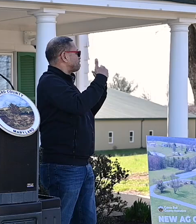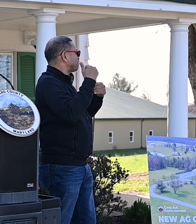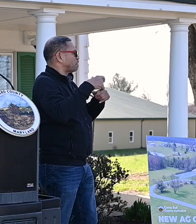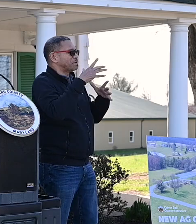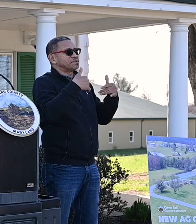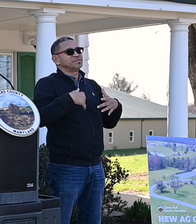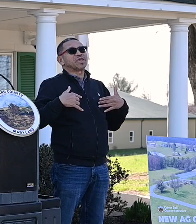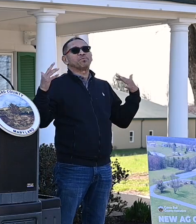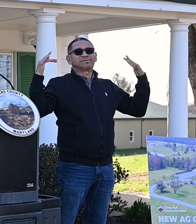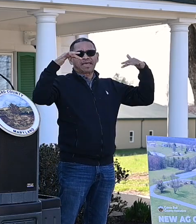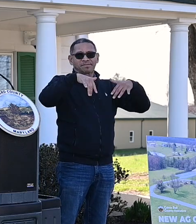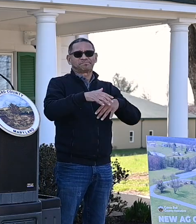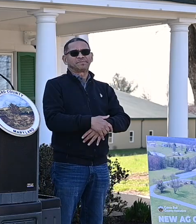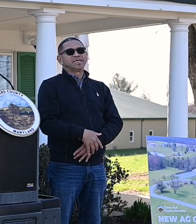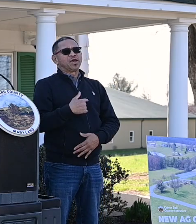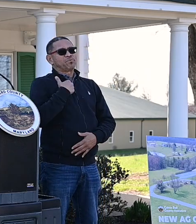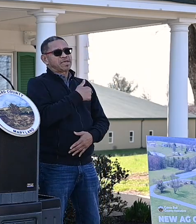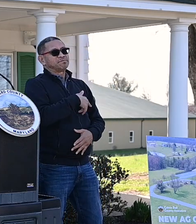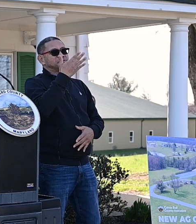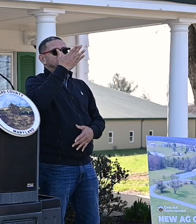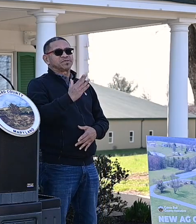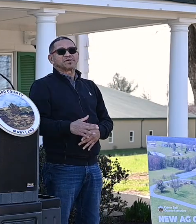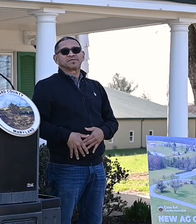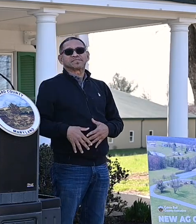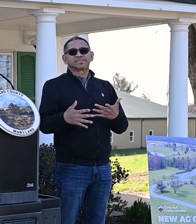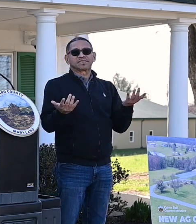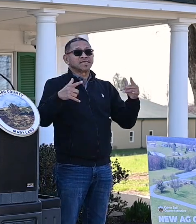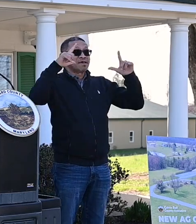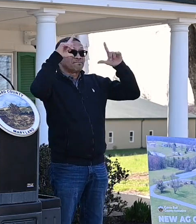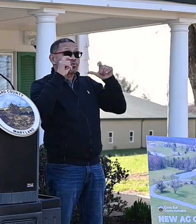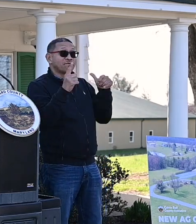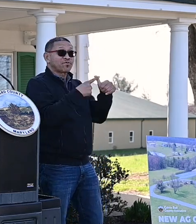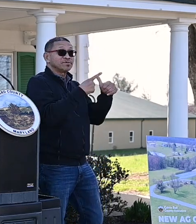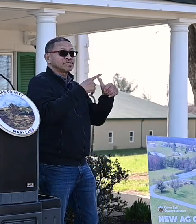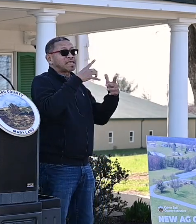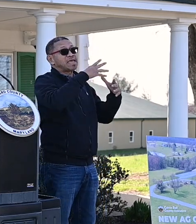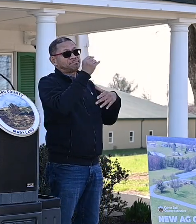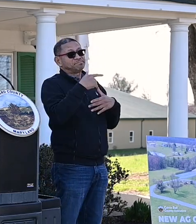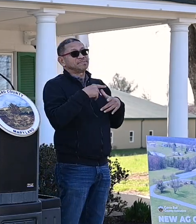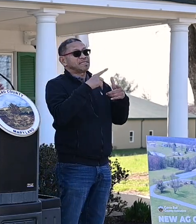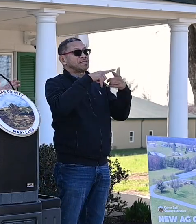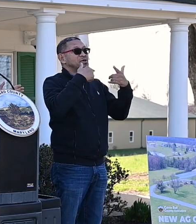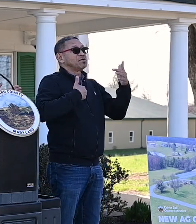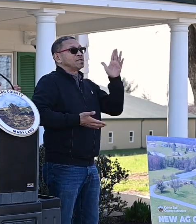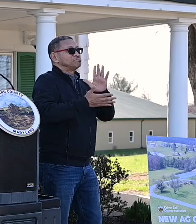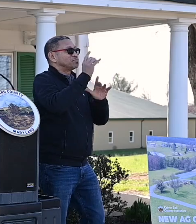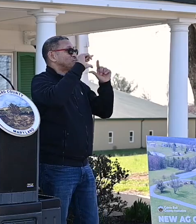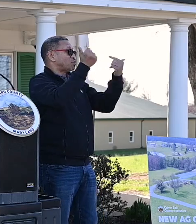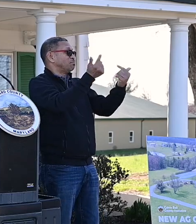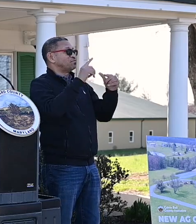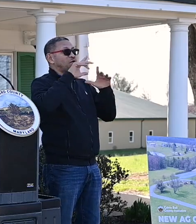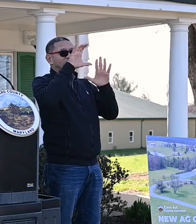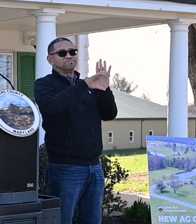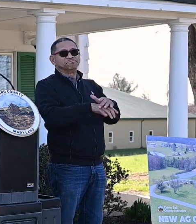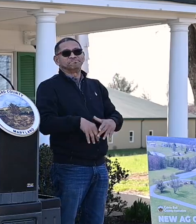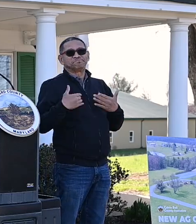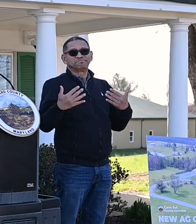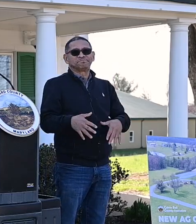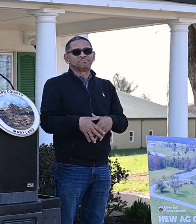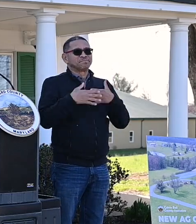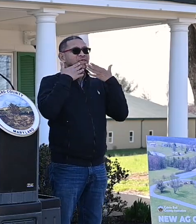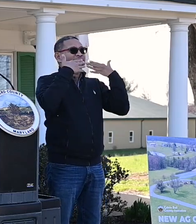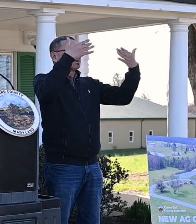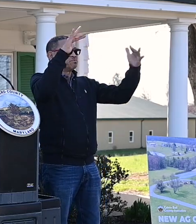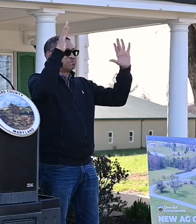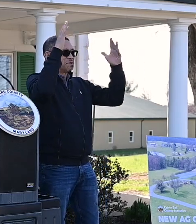We are going to gather. We'll have our speakers do a photo first, and then we will have a group photo after that.